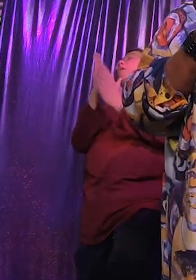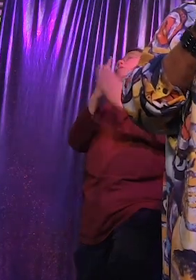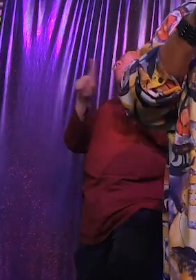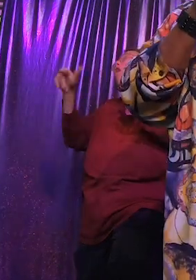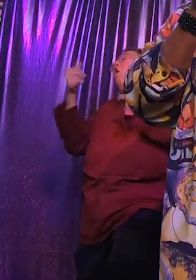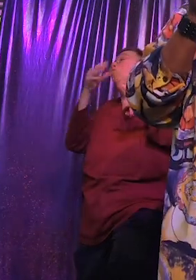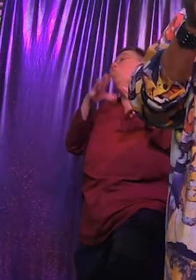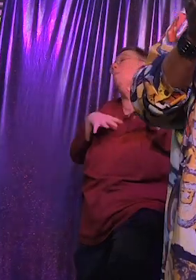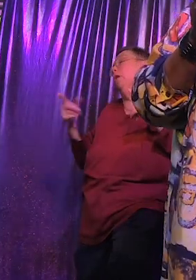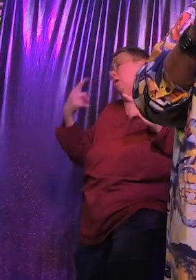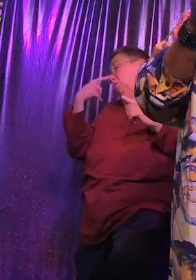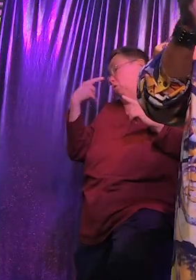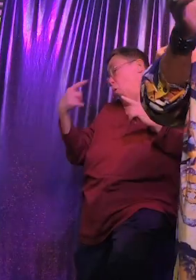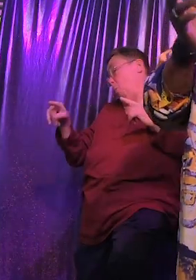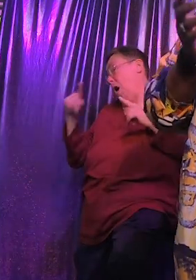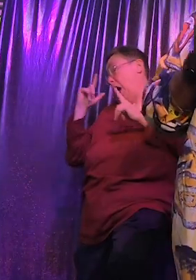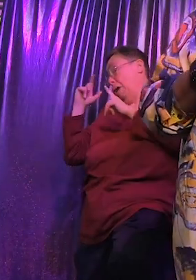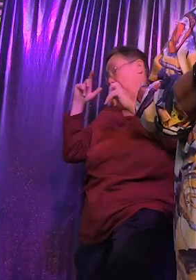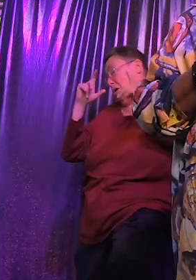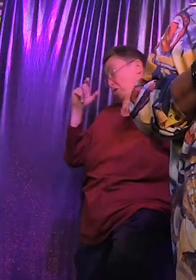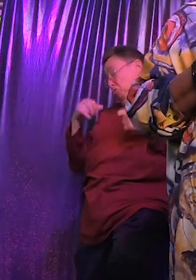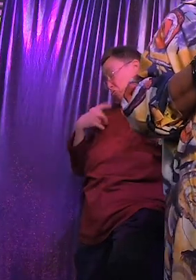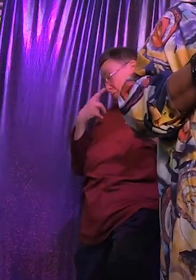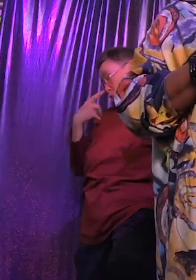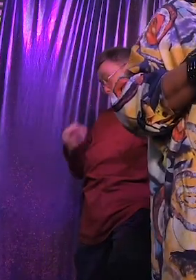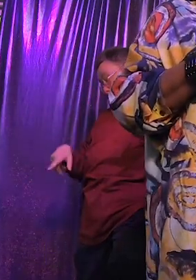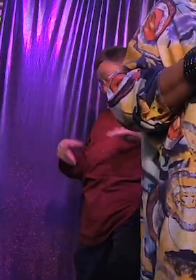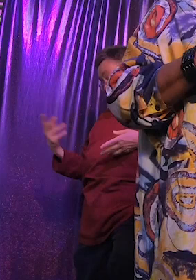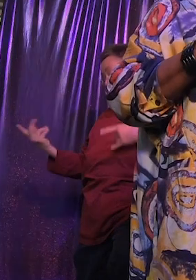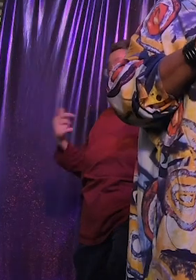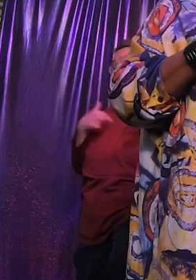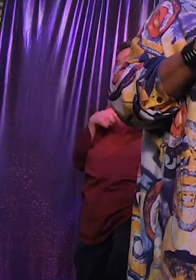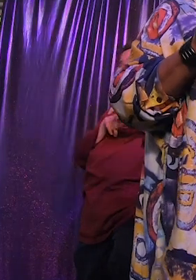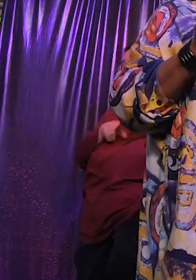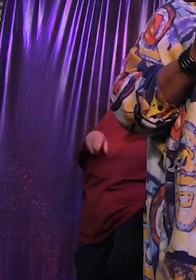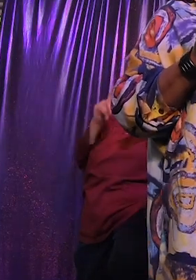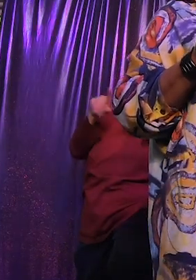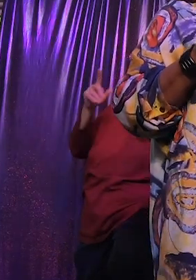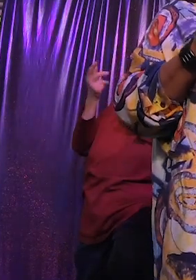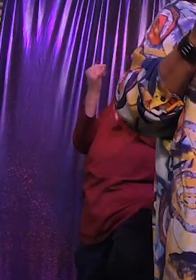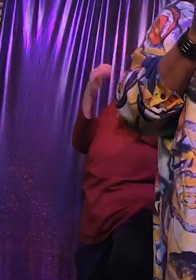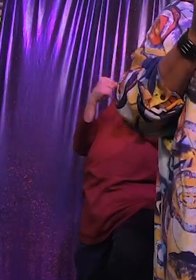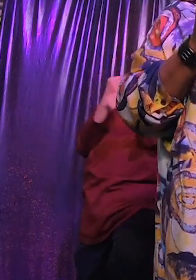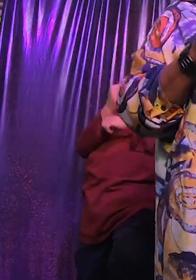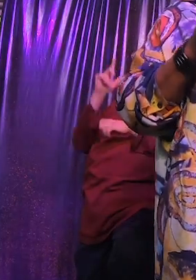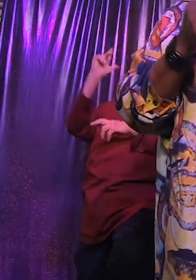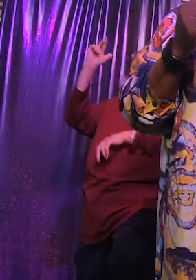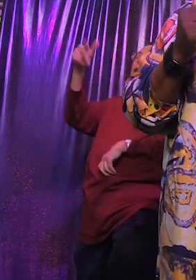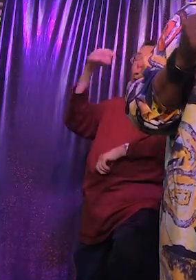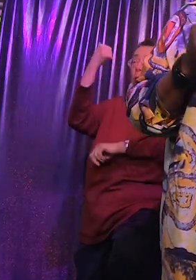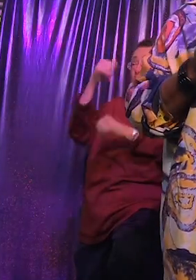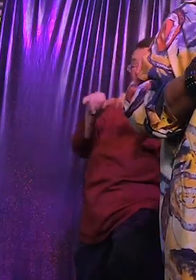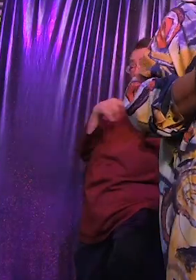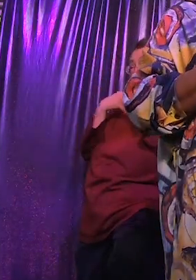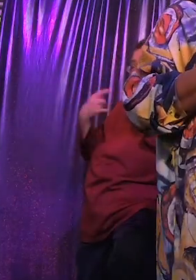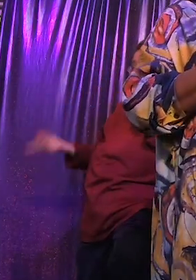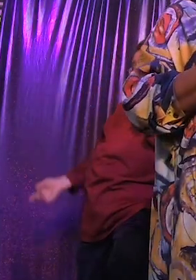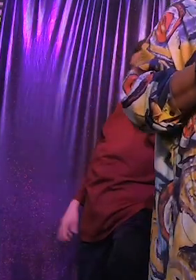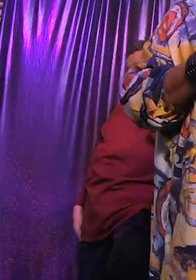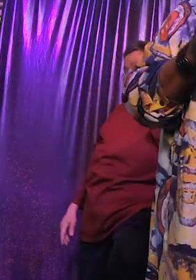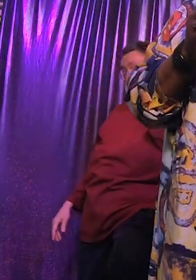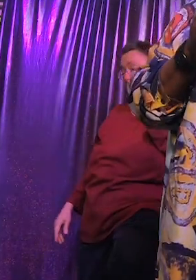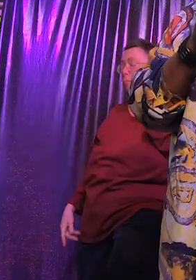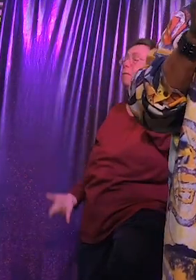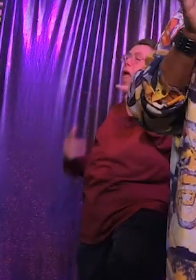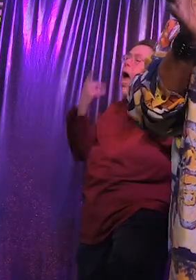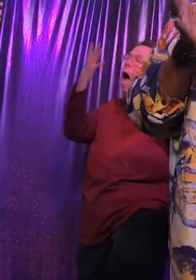women at the party if it's okay. A few years later, I remember telling you that